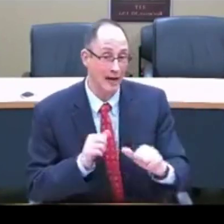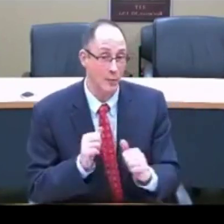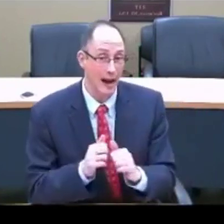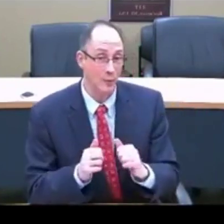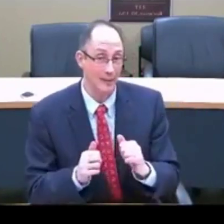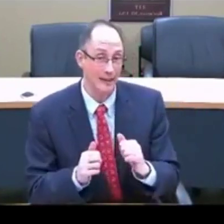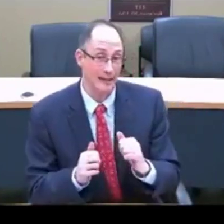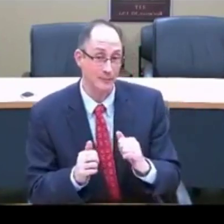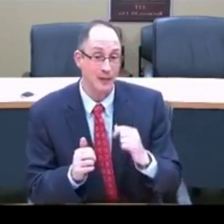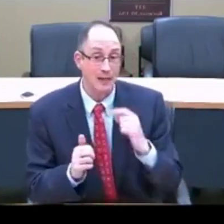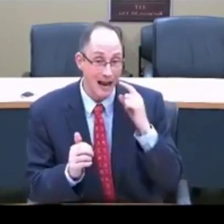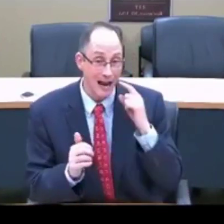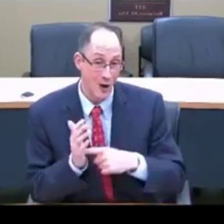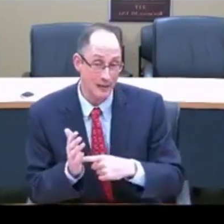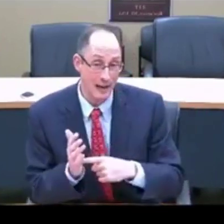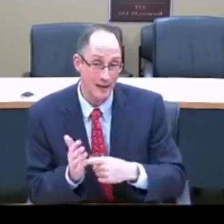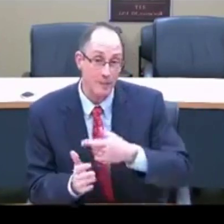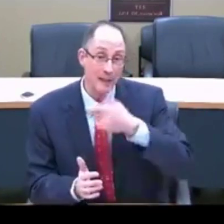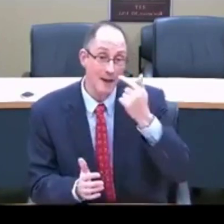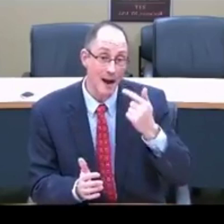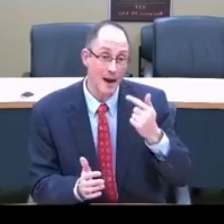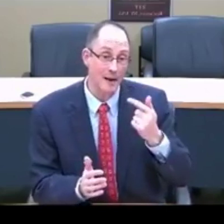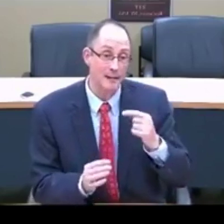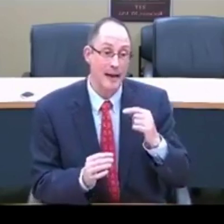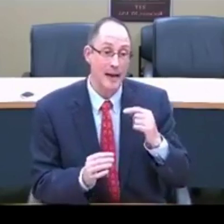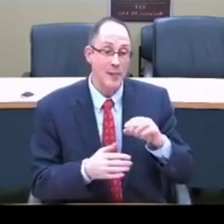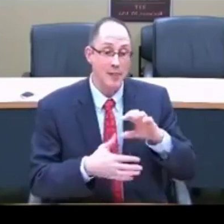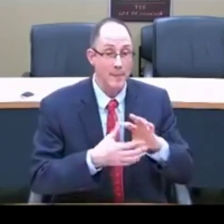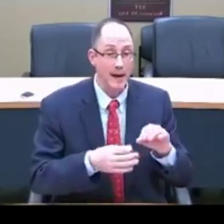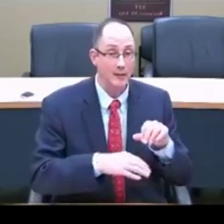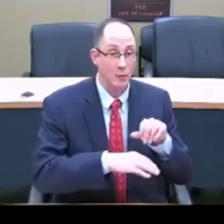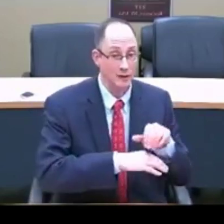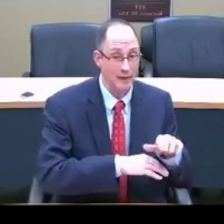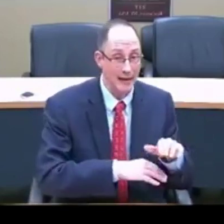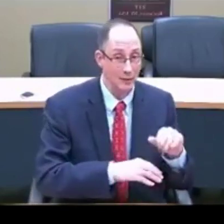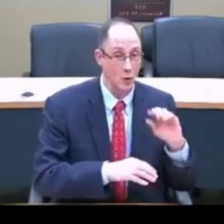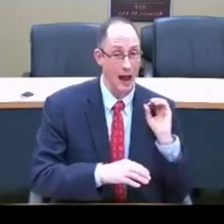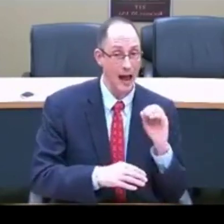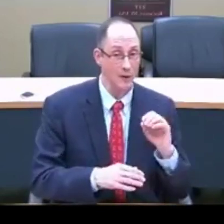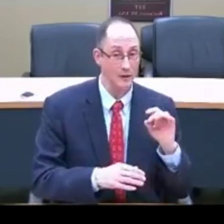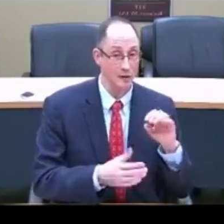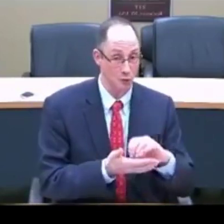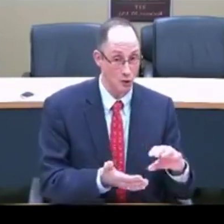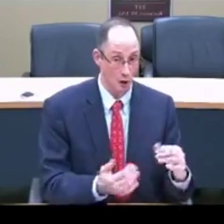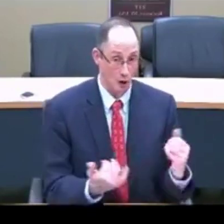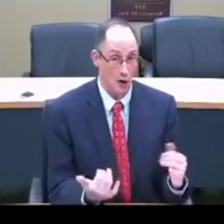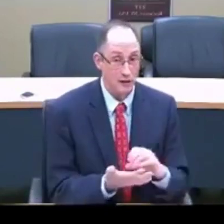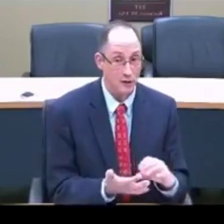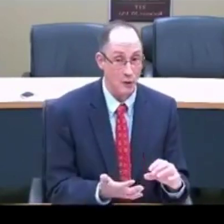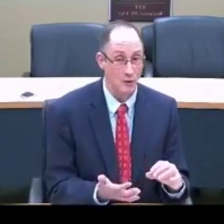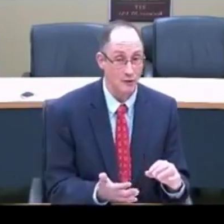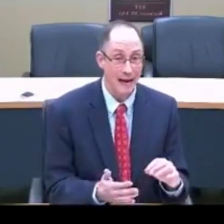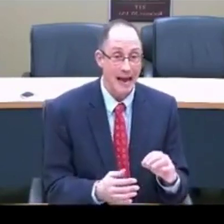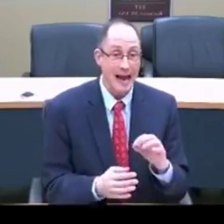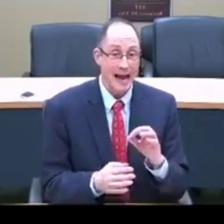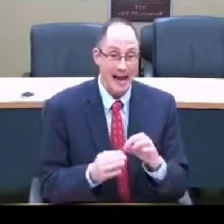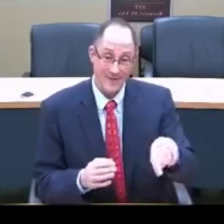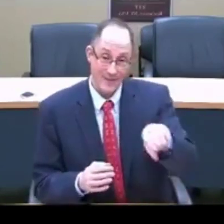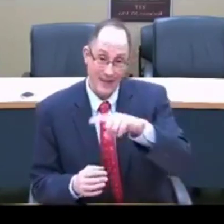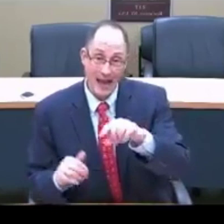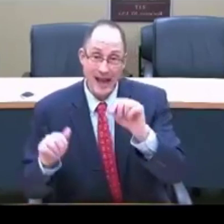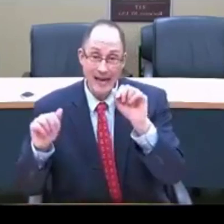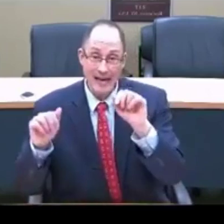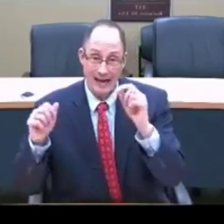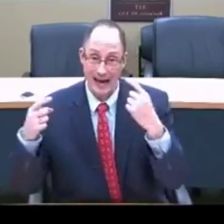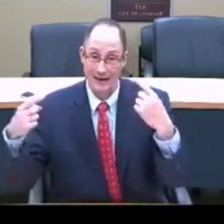to interact with each deaf representative. Because the message we're sending to our student, current students, if